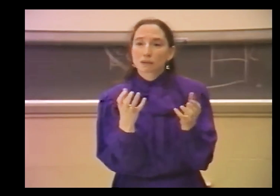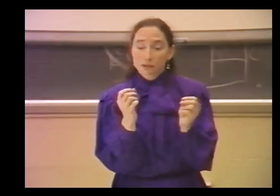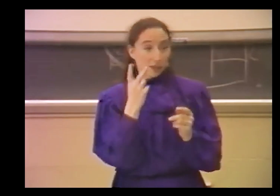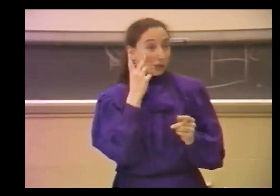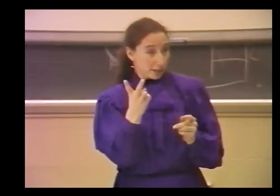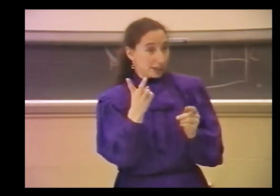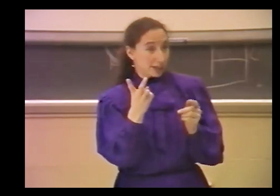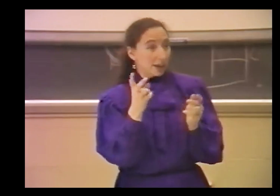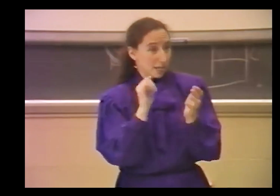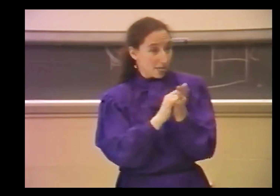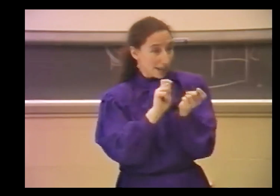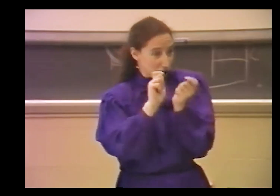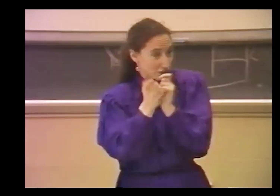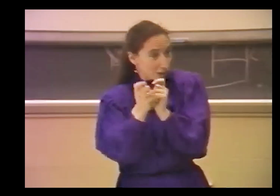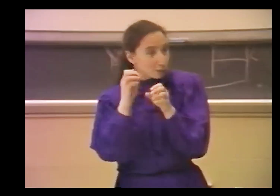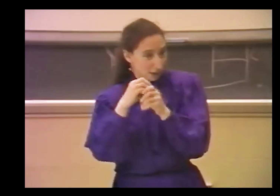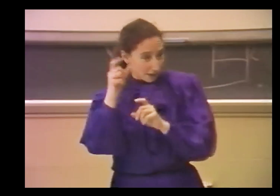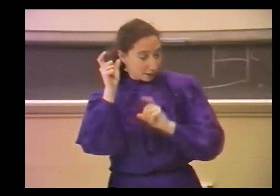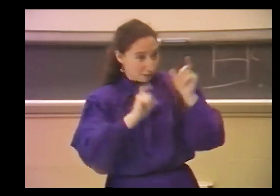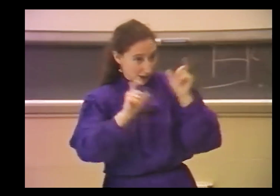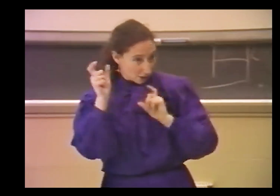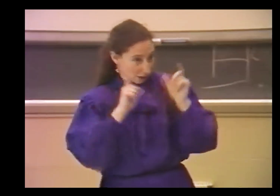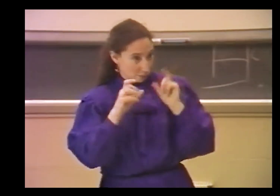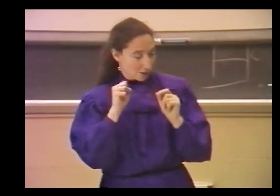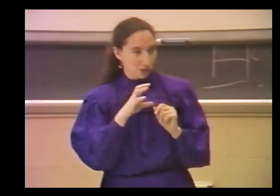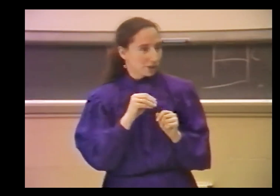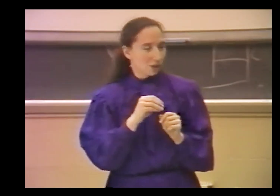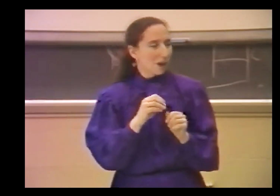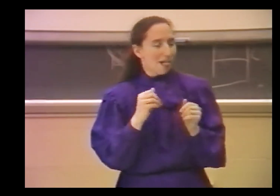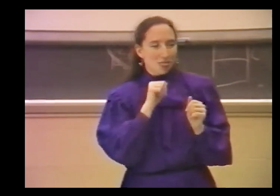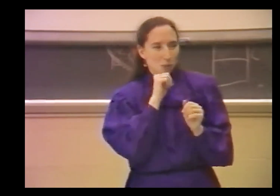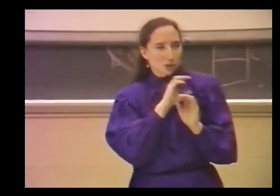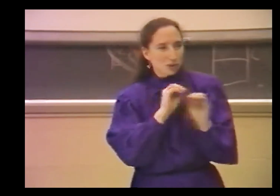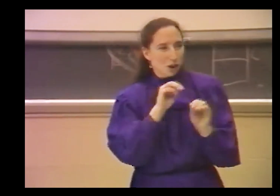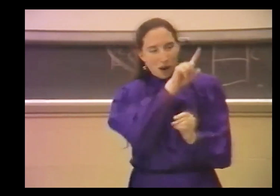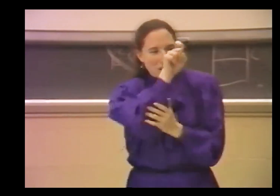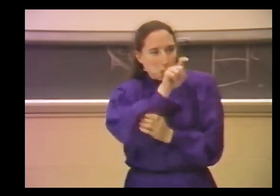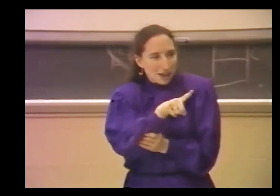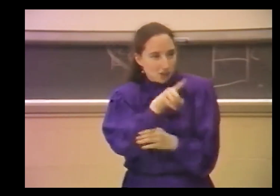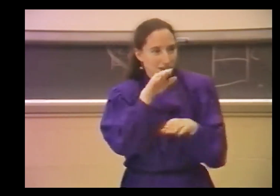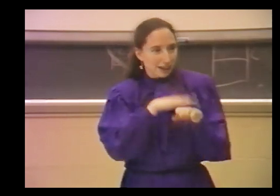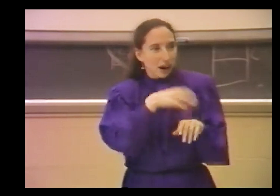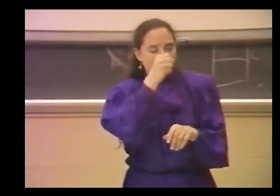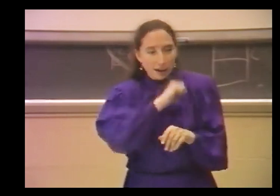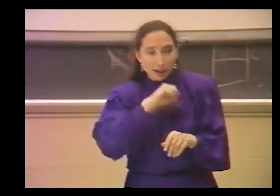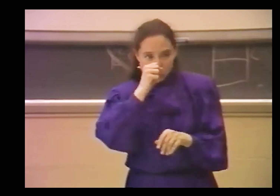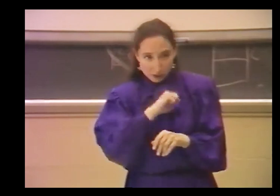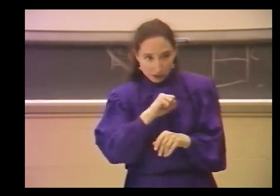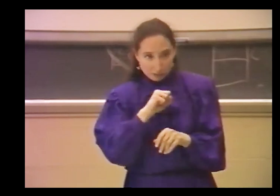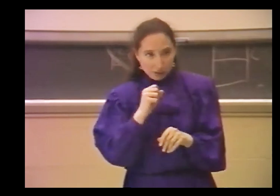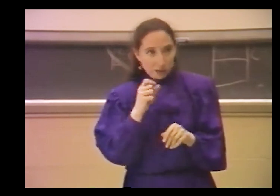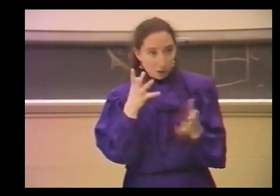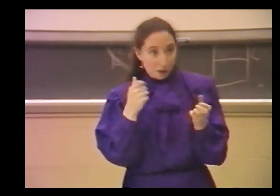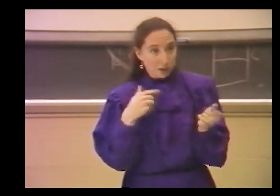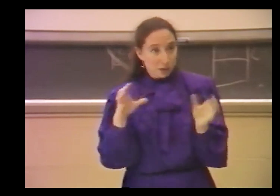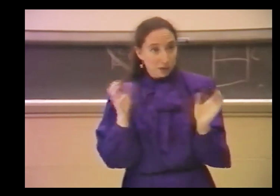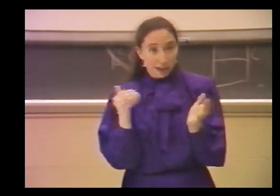Okay, did you see that shift in the facial expression? So there was no questioning on the ice cream. You want me to do it